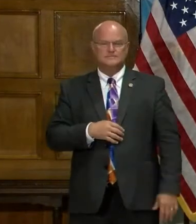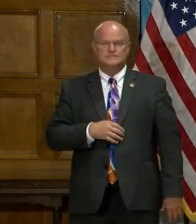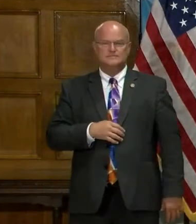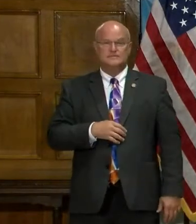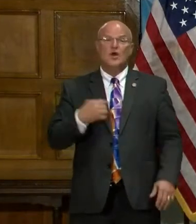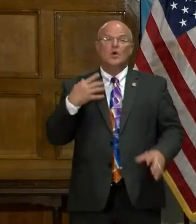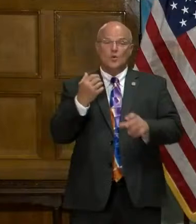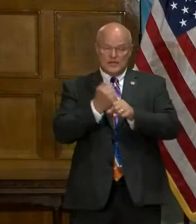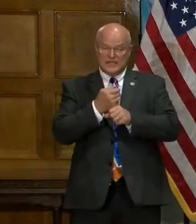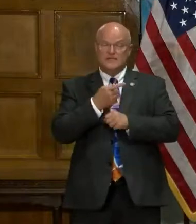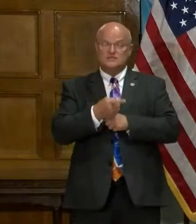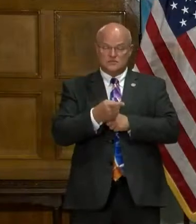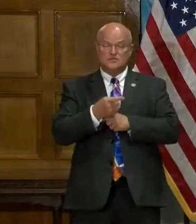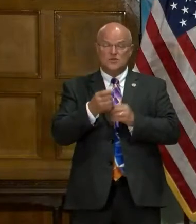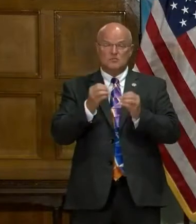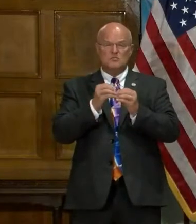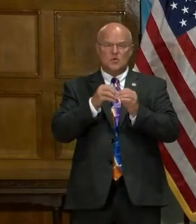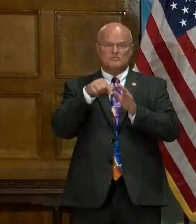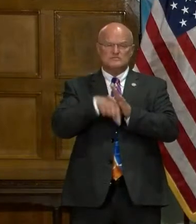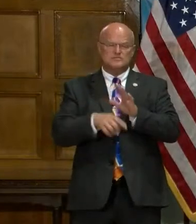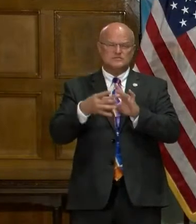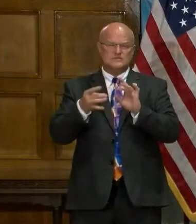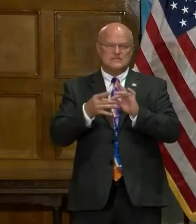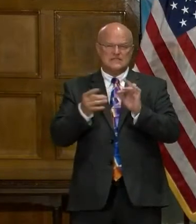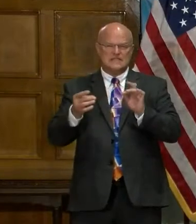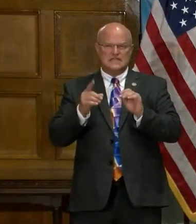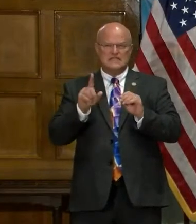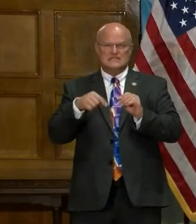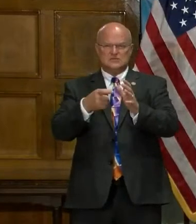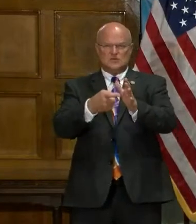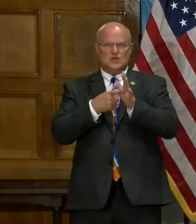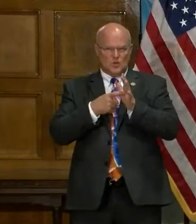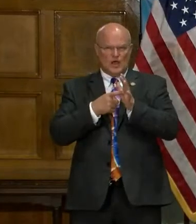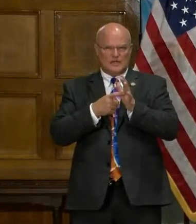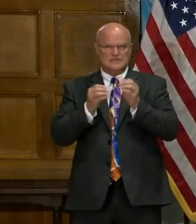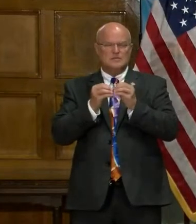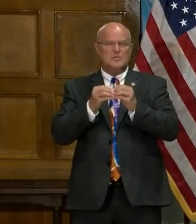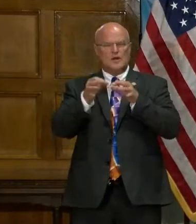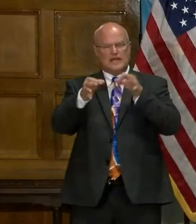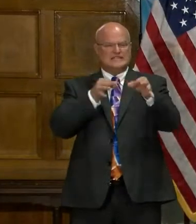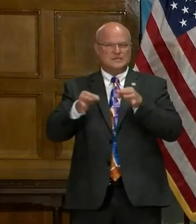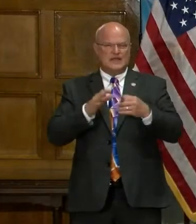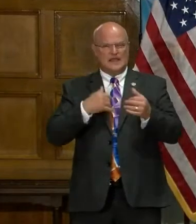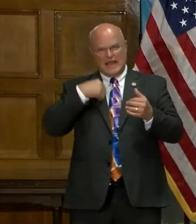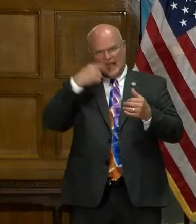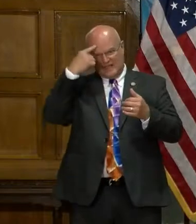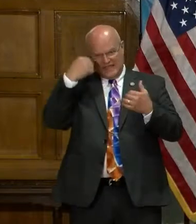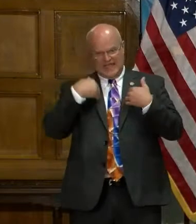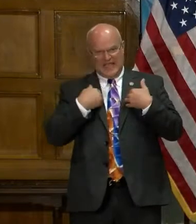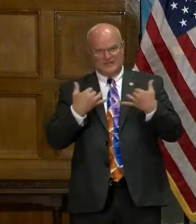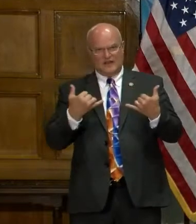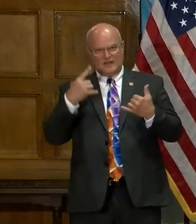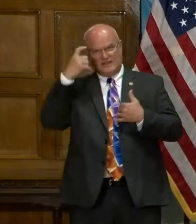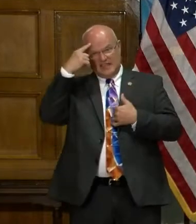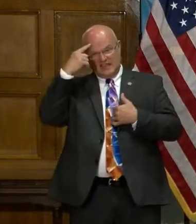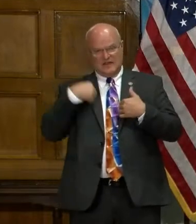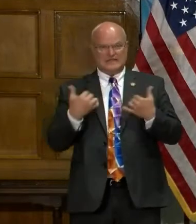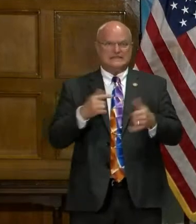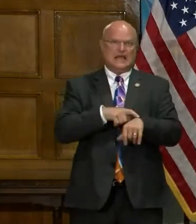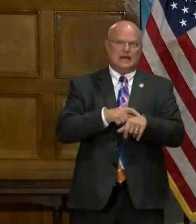But we can get you more detailed data. It just requires more explanation than I think the governor or anyone